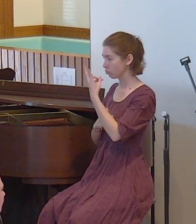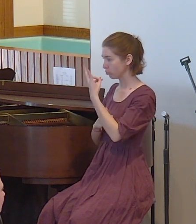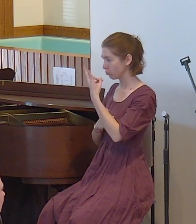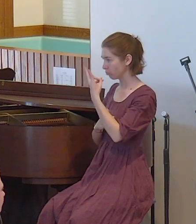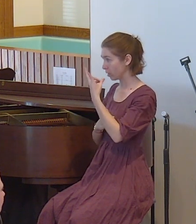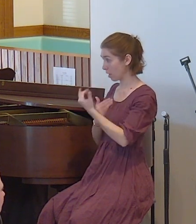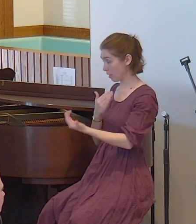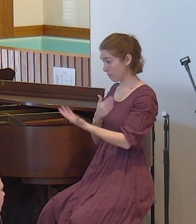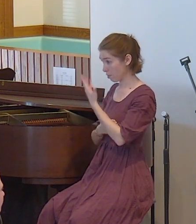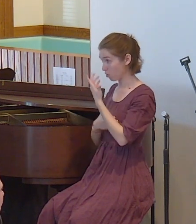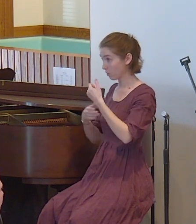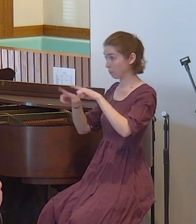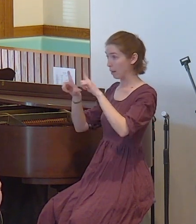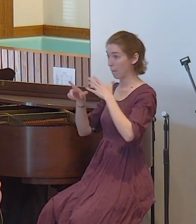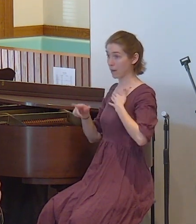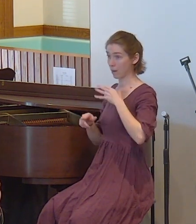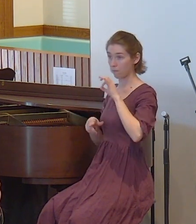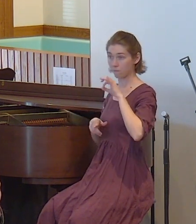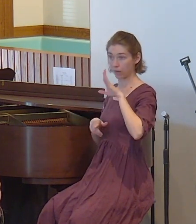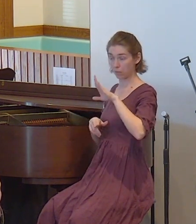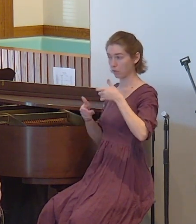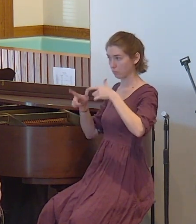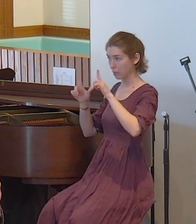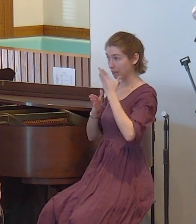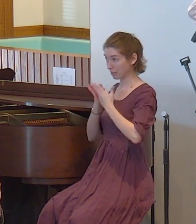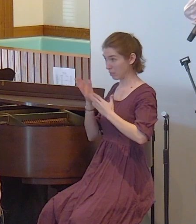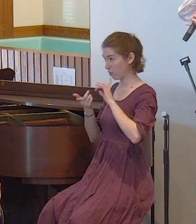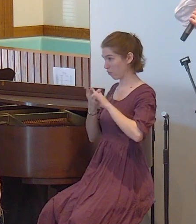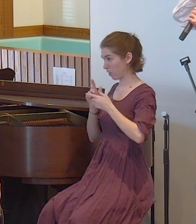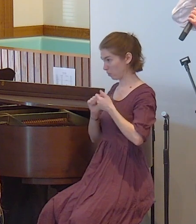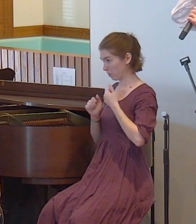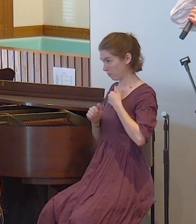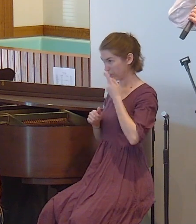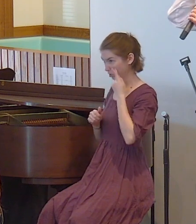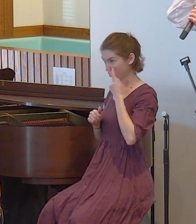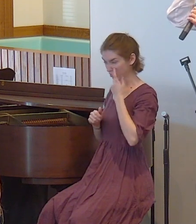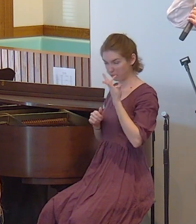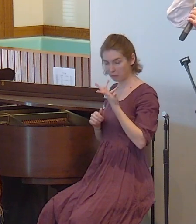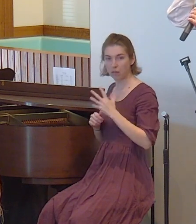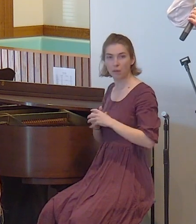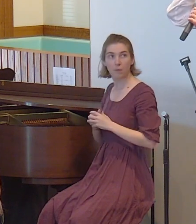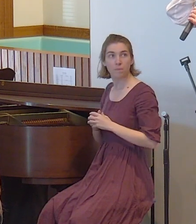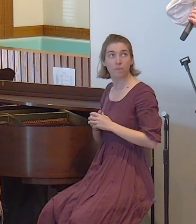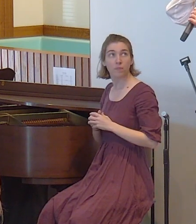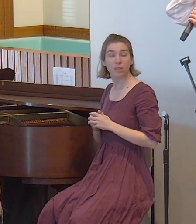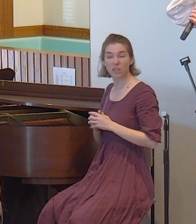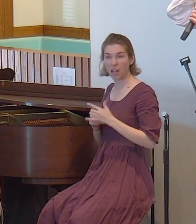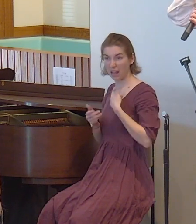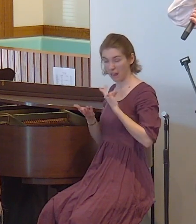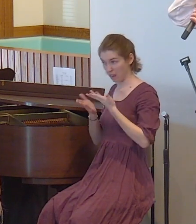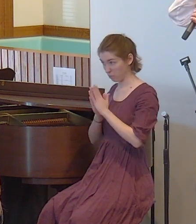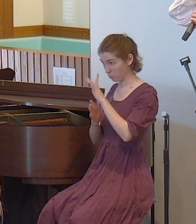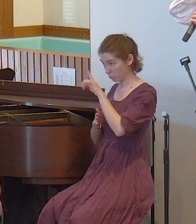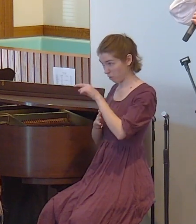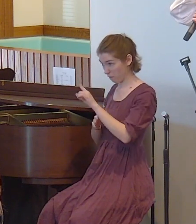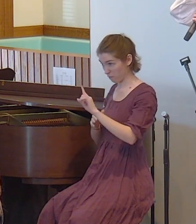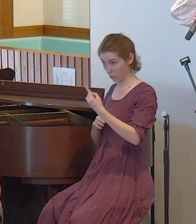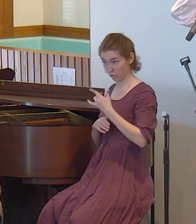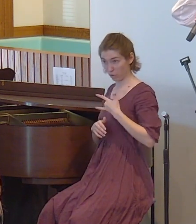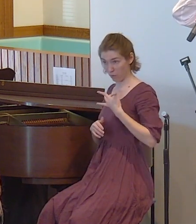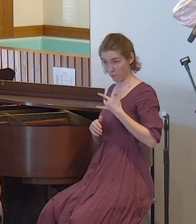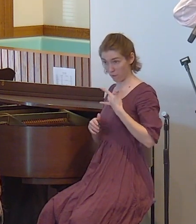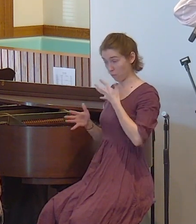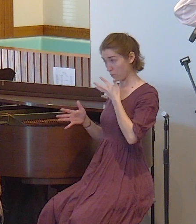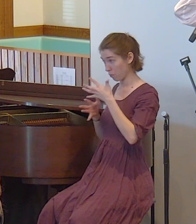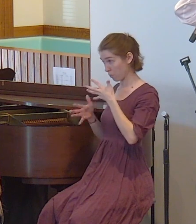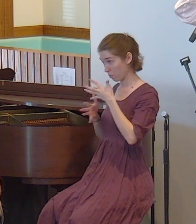This morning I posted on my Facebook page, some of you guys are friends with me, you saw something to the effect of this. I asked a question first, did you feel a wind